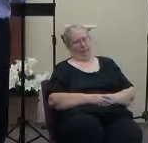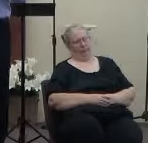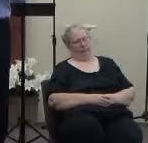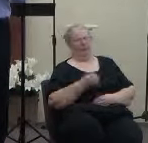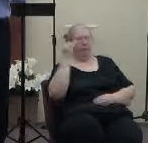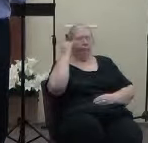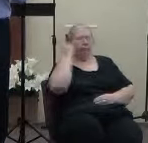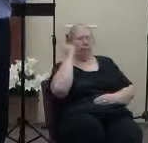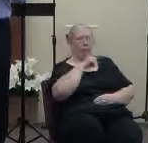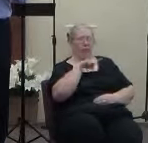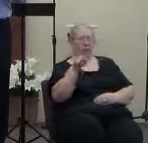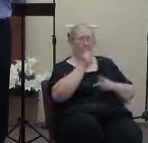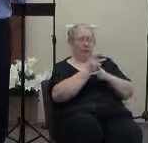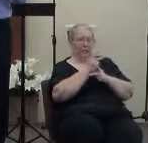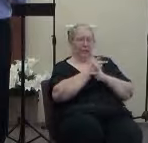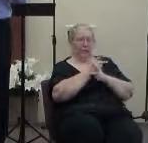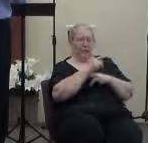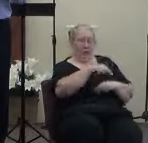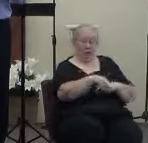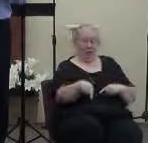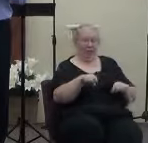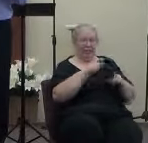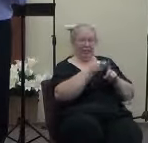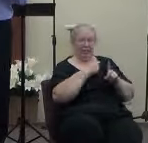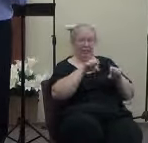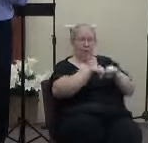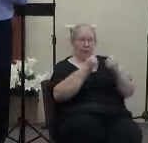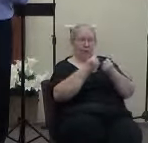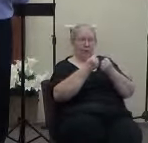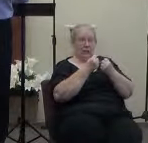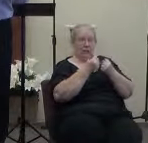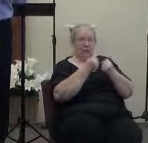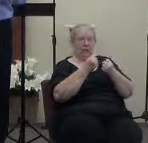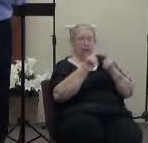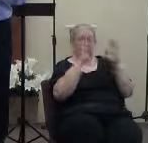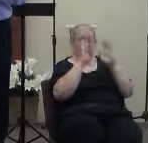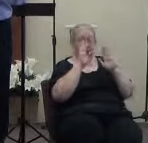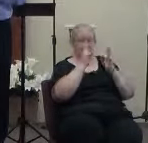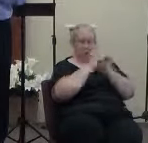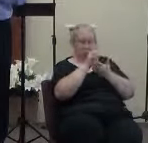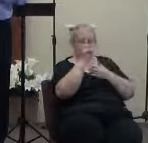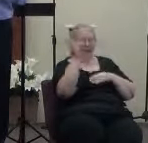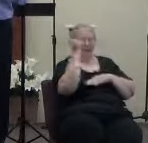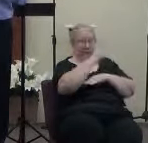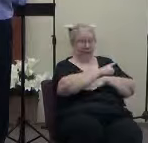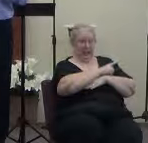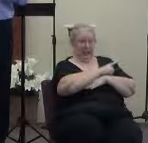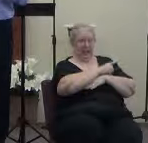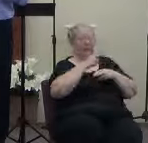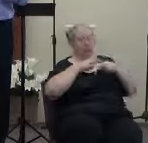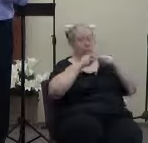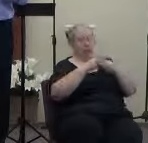If you keep your feet from breaking the Sabbath and from doing as you please on my holy day, if you call the Sabbath a